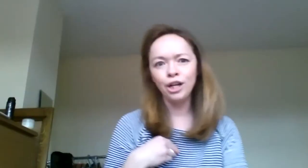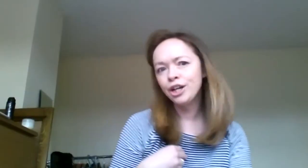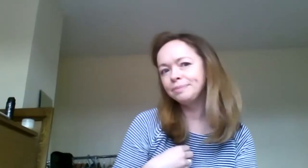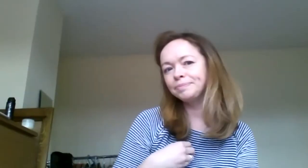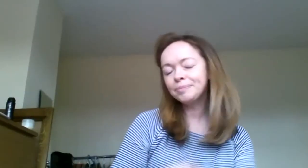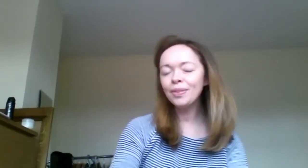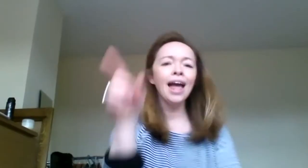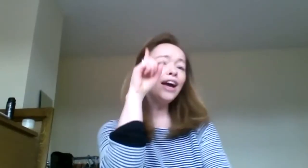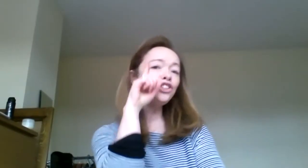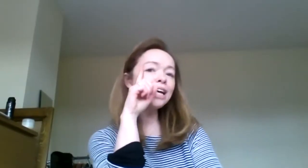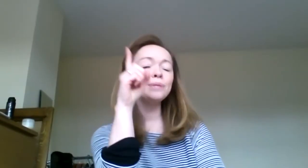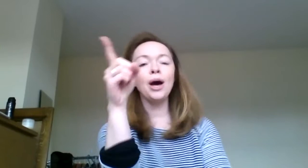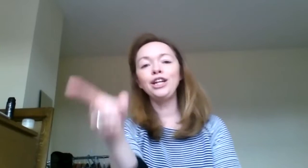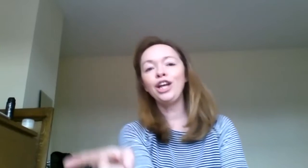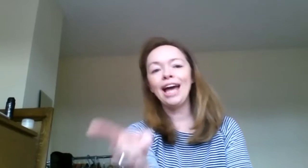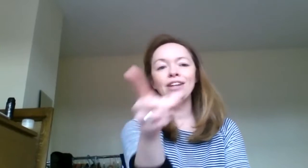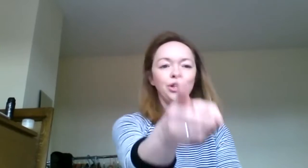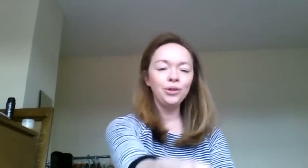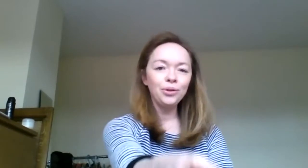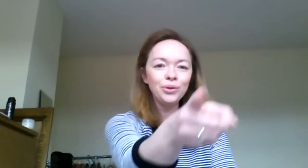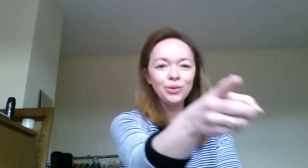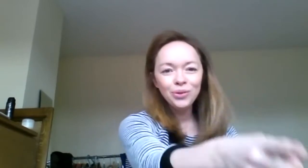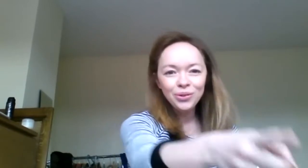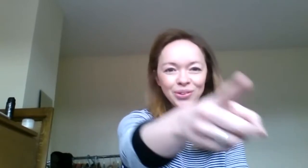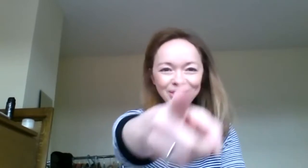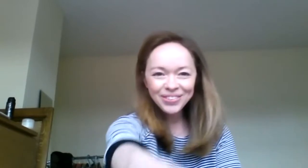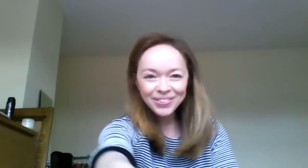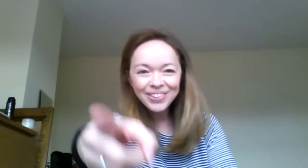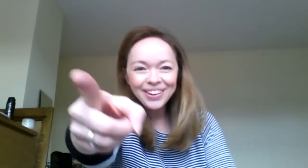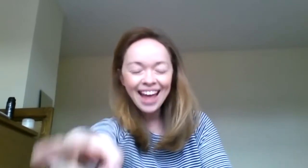Just one look. Just one look at you.